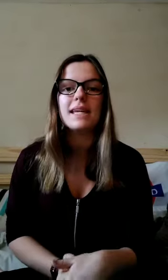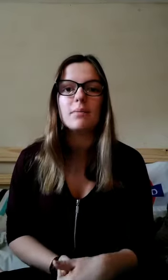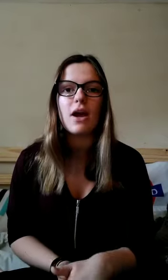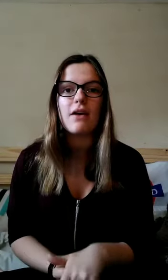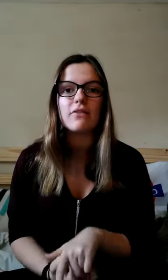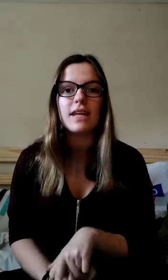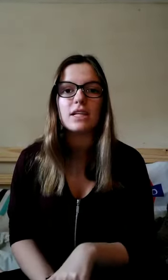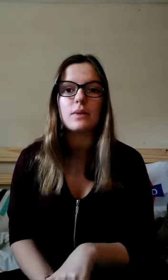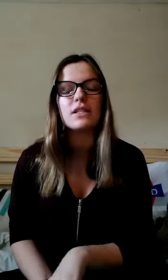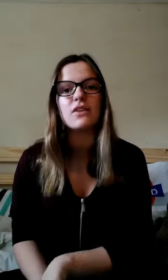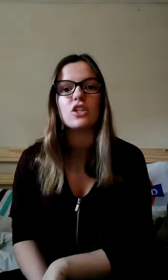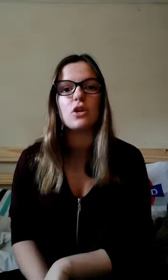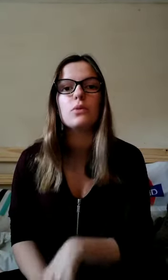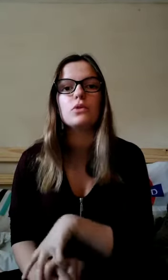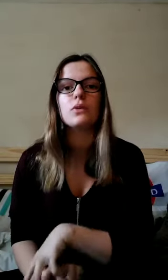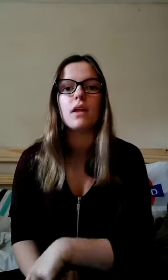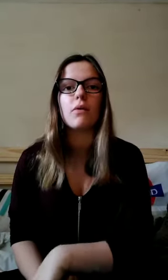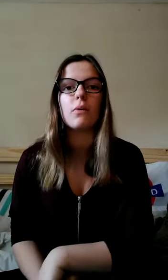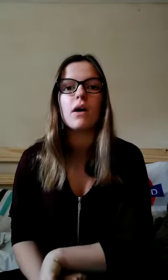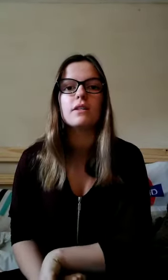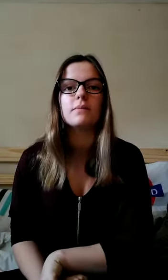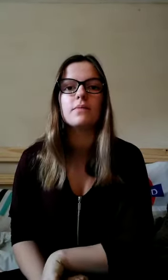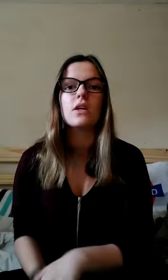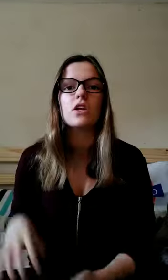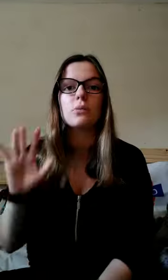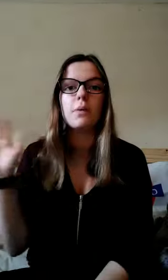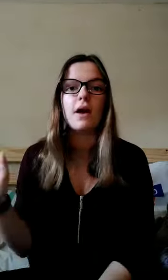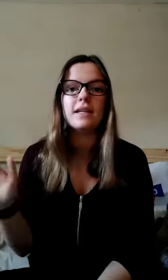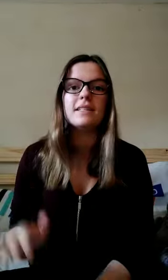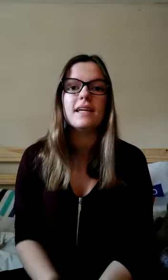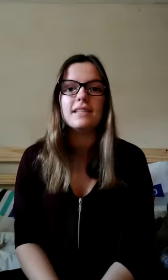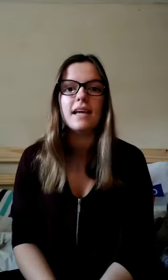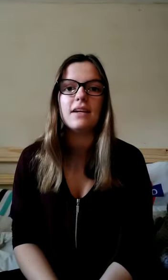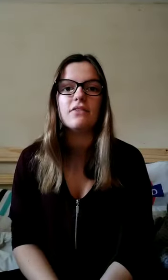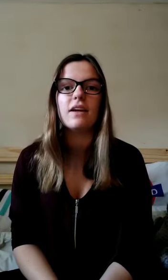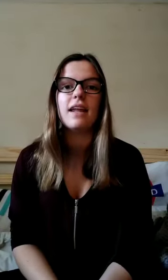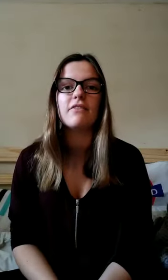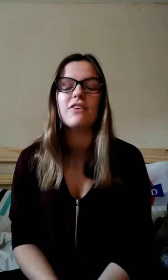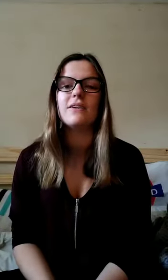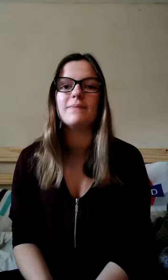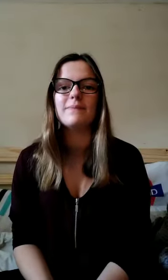keep an eye out for next week's video and we'll do another word. Goodbye, stay safe and have fun.